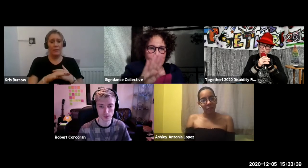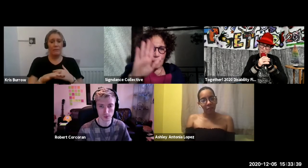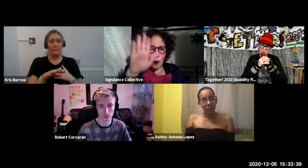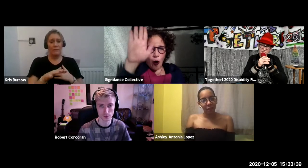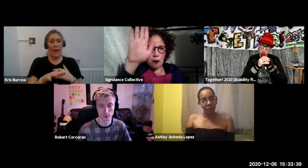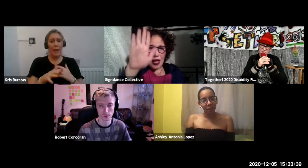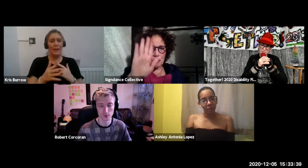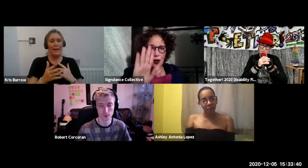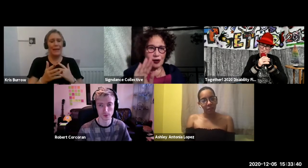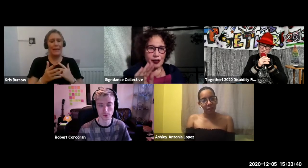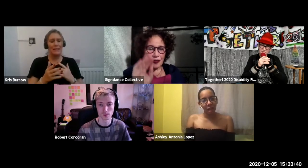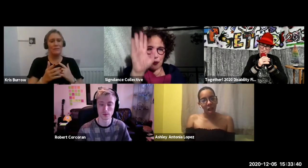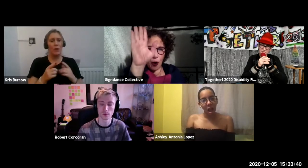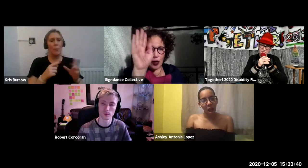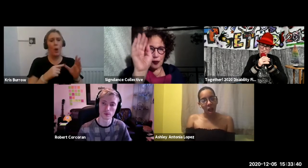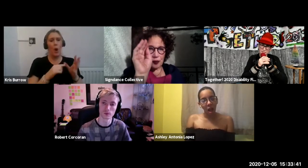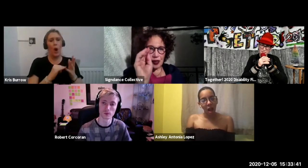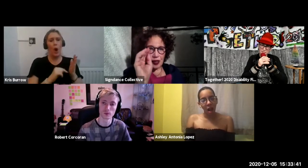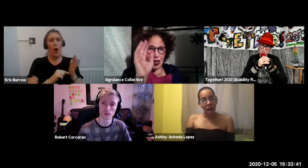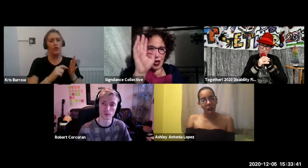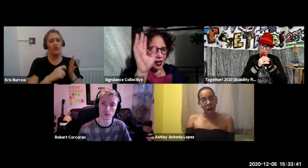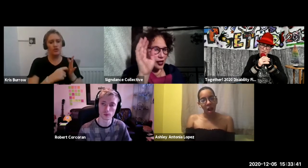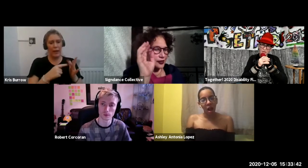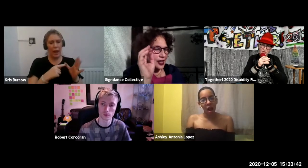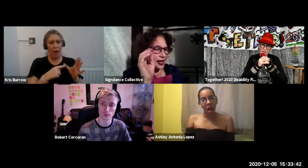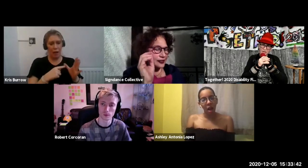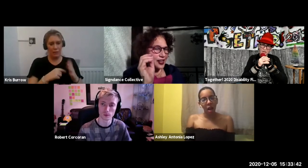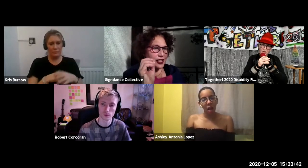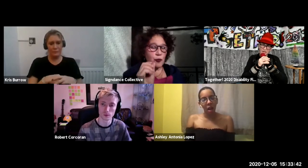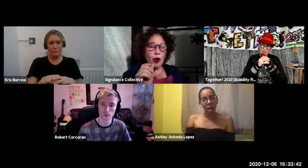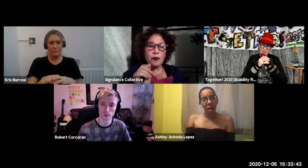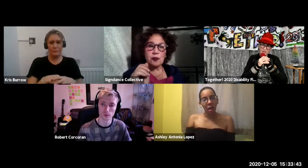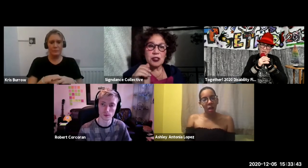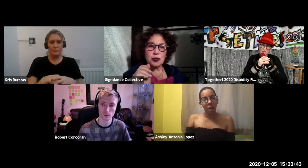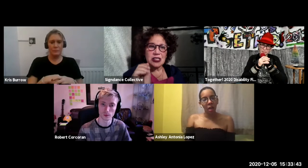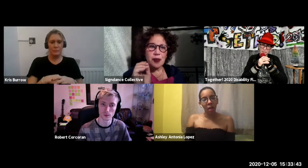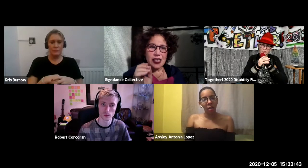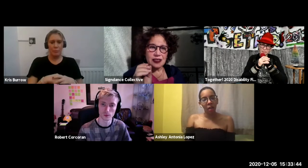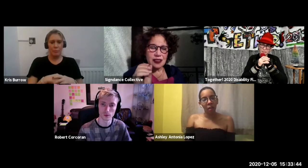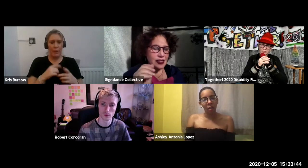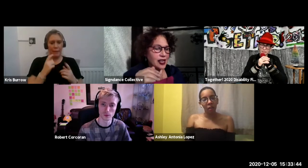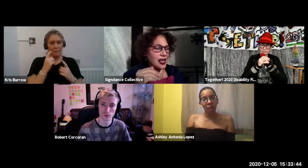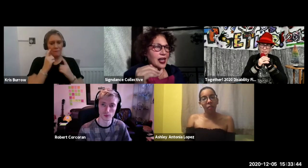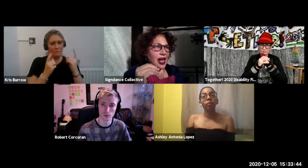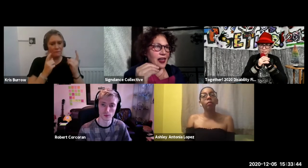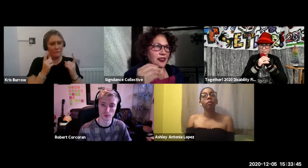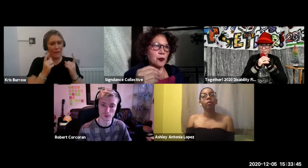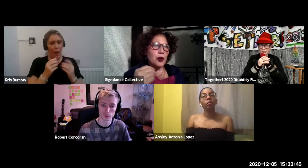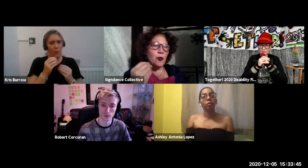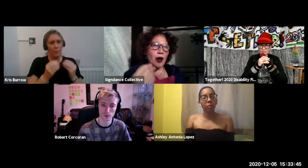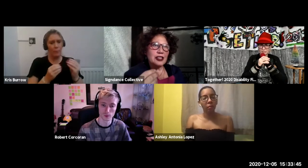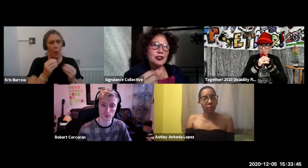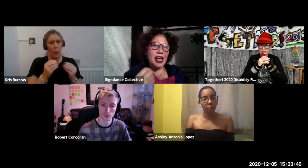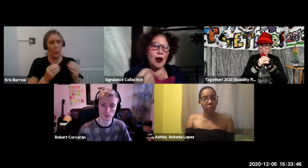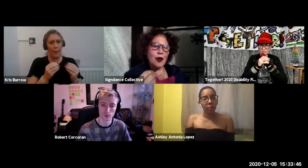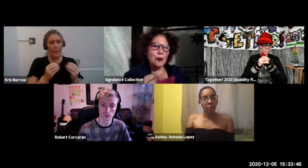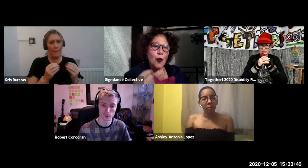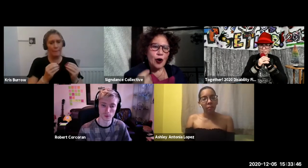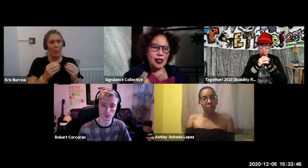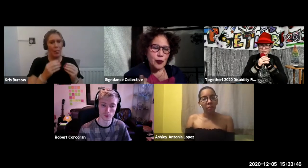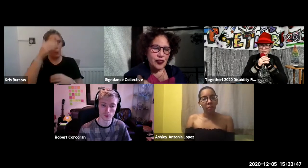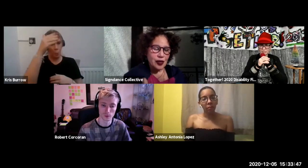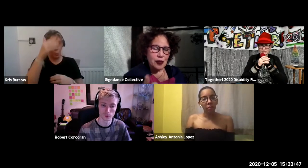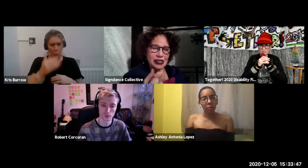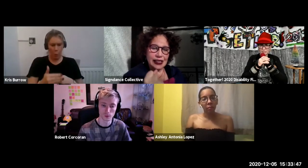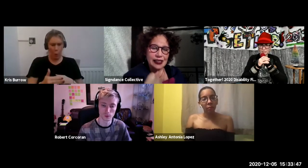underneath wallpaper, the poem that he wrote for In Between Spaces. And then we wanted to carry on